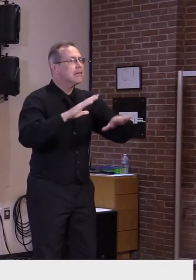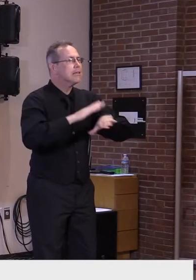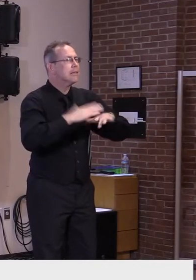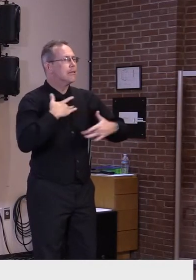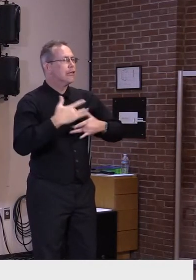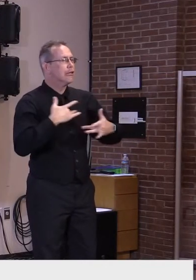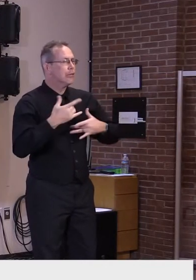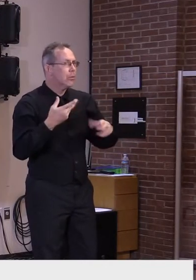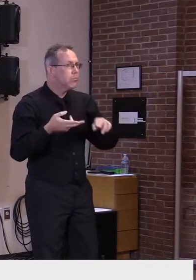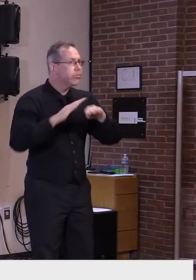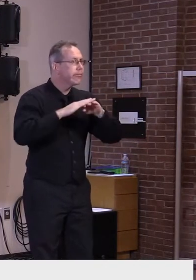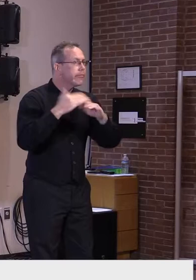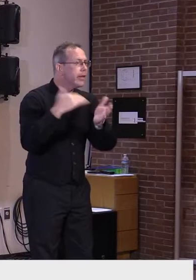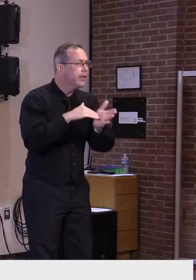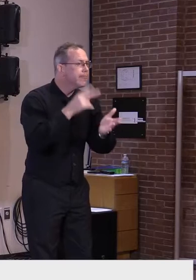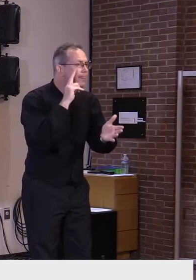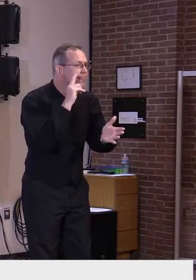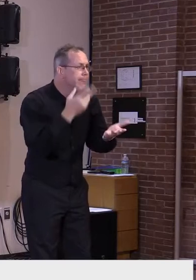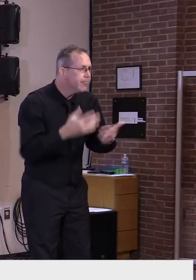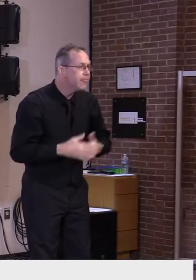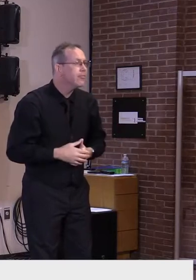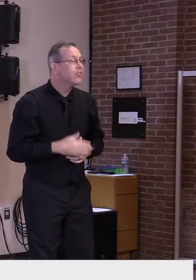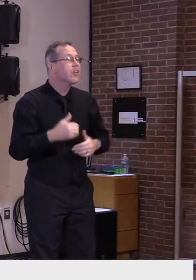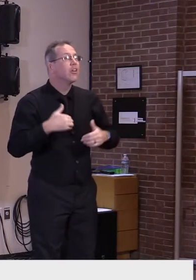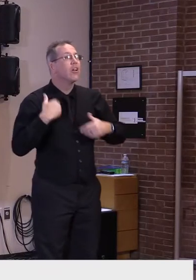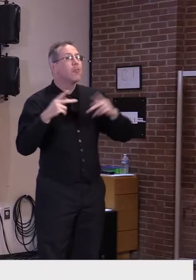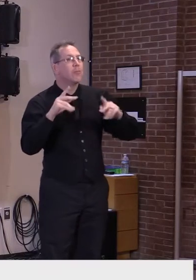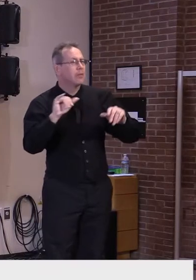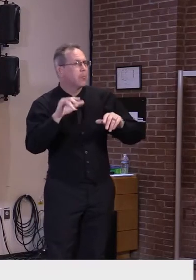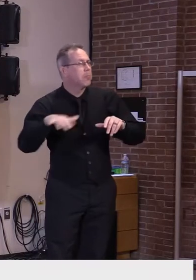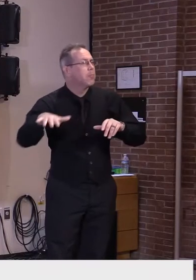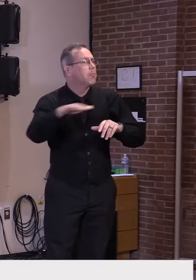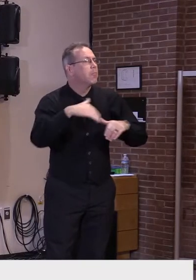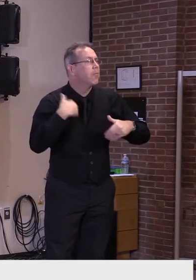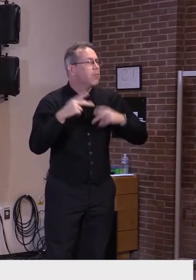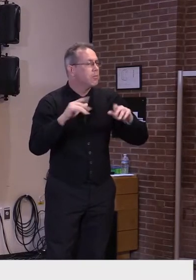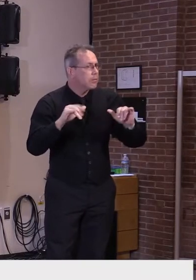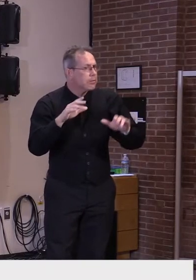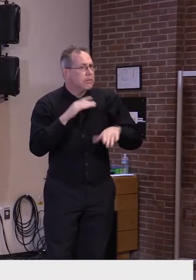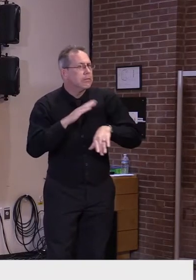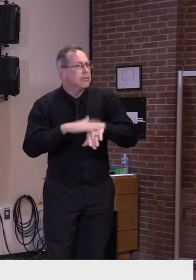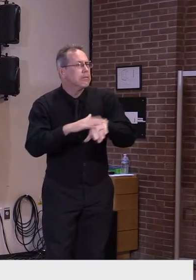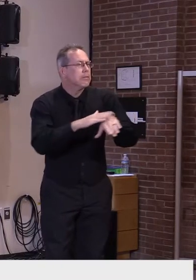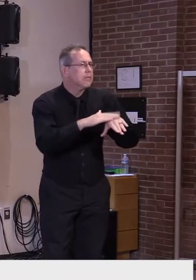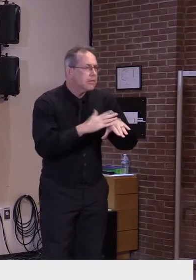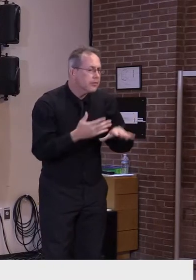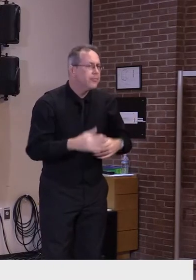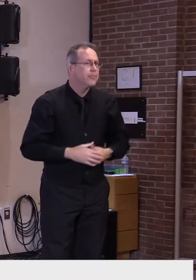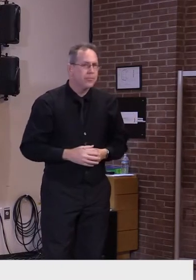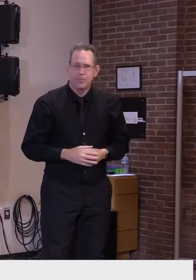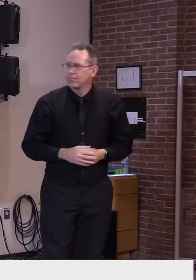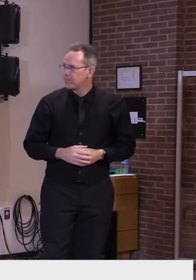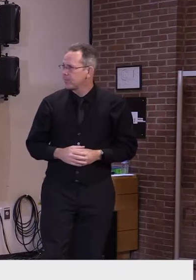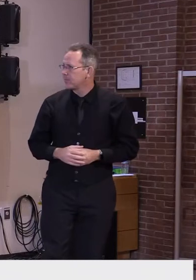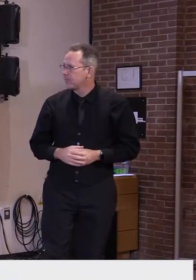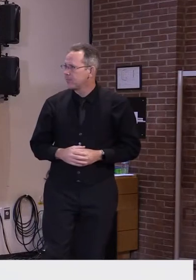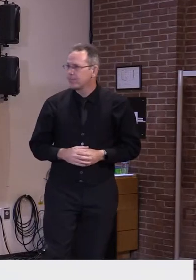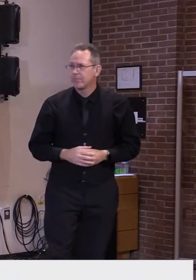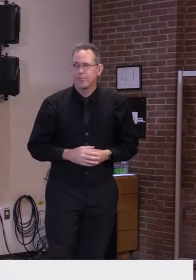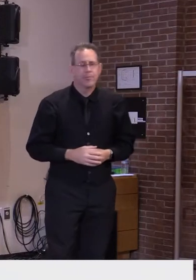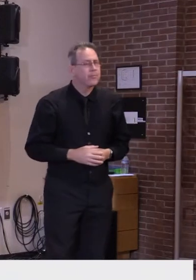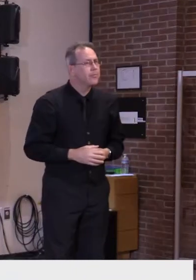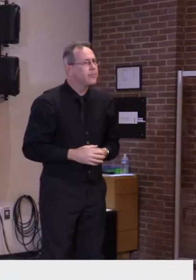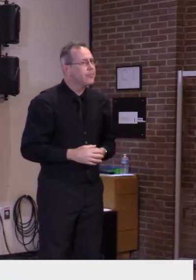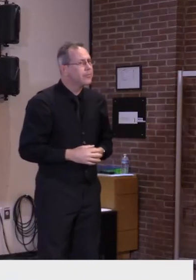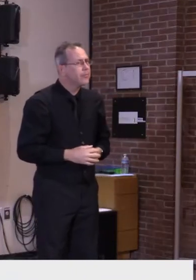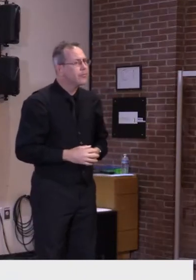that age group, similarly, to get that protection as well from the booster shot if you're eligible at this time.